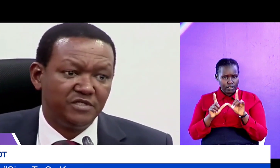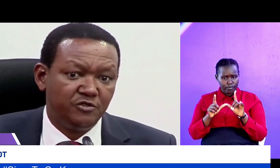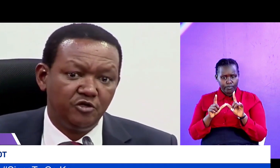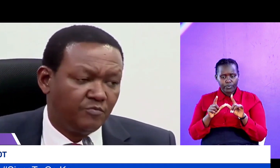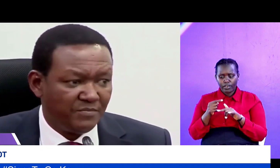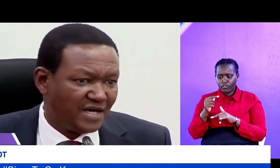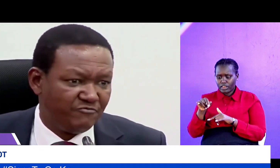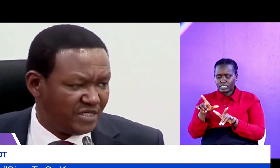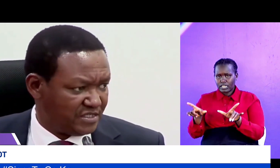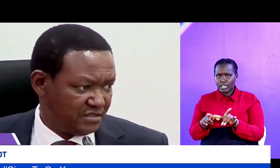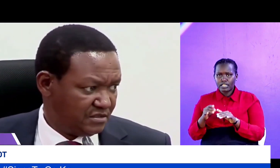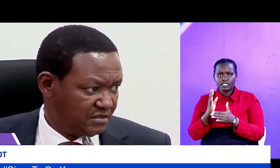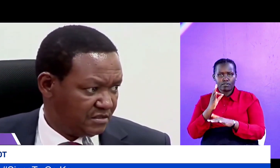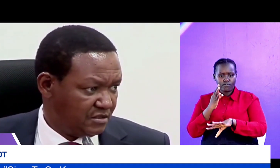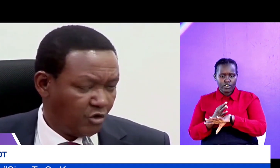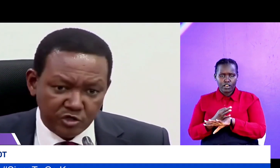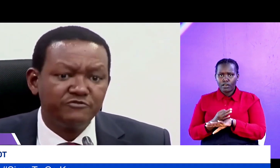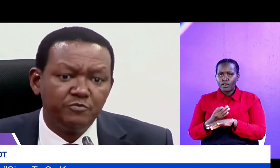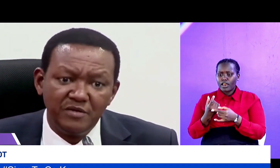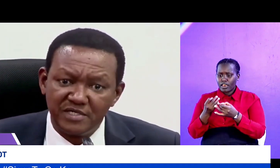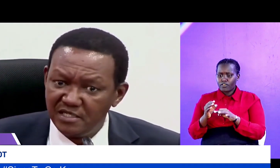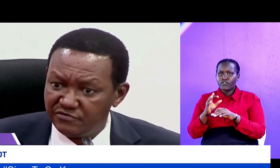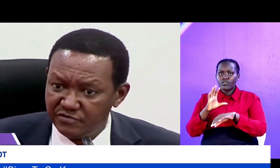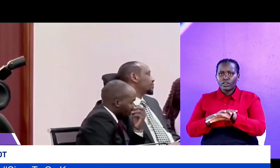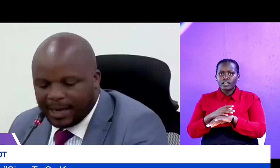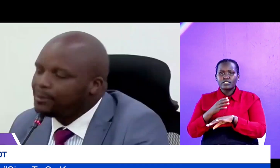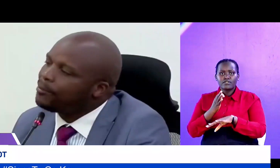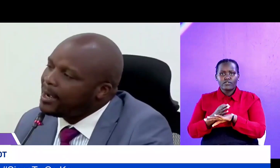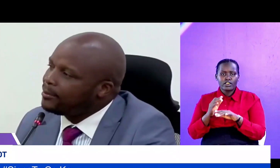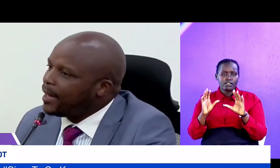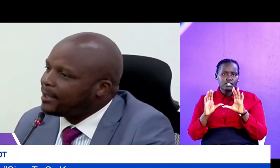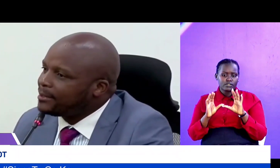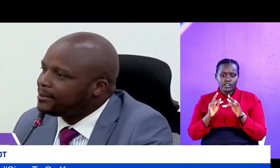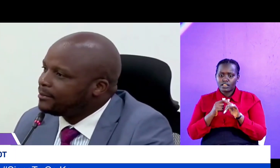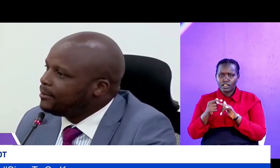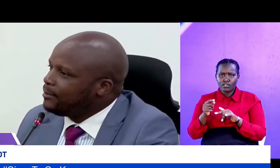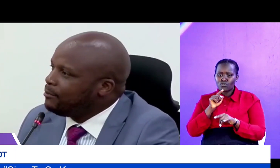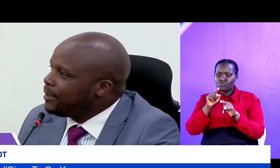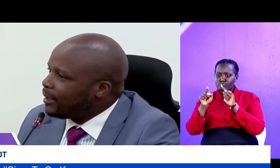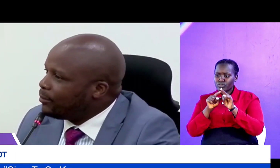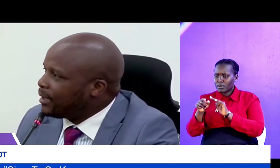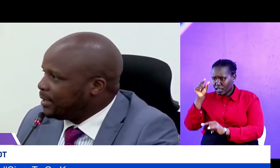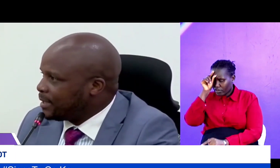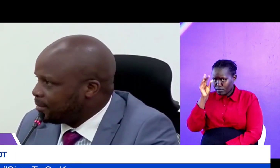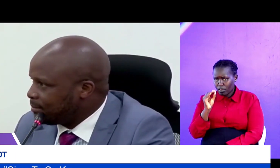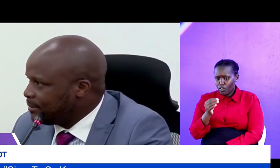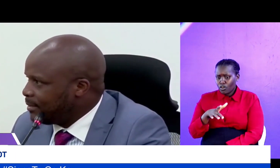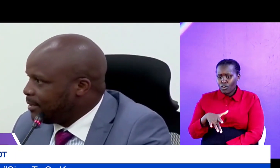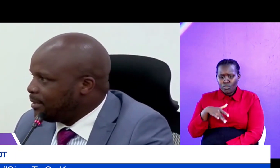deed, you don't blame the government. You also have to blame yourself. Yeah, I don't know why you like being a lone ranger.